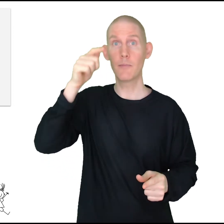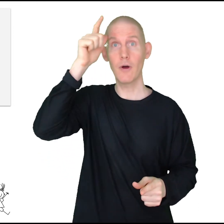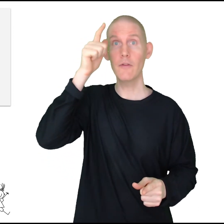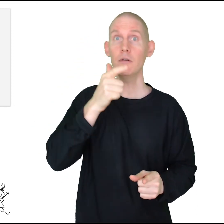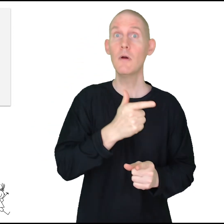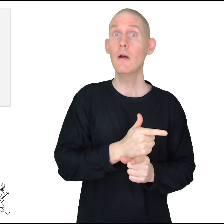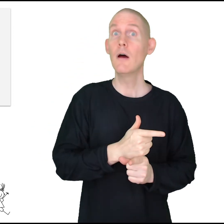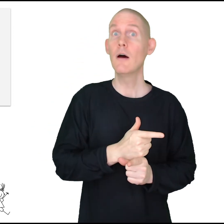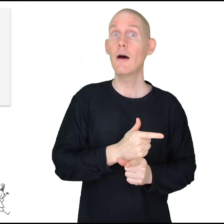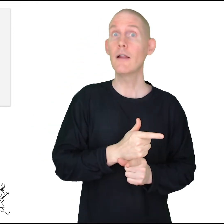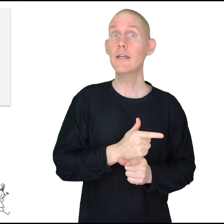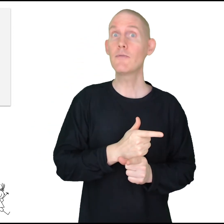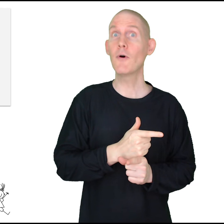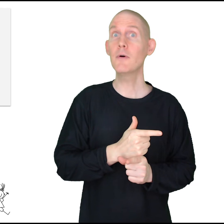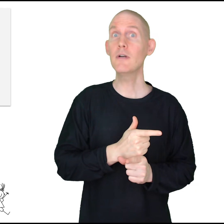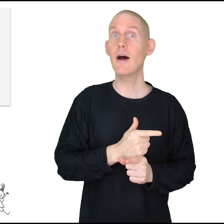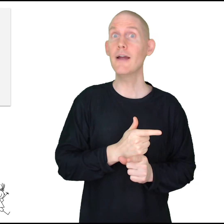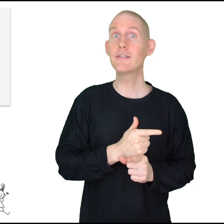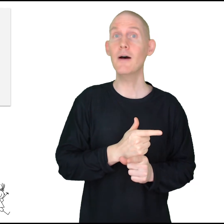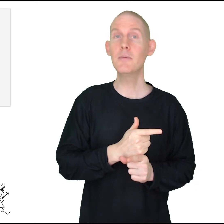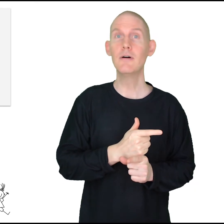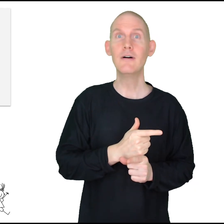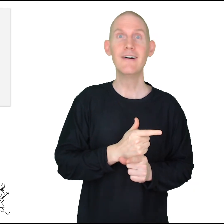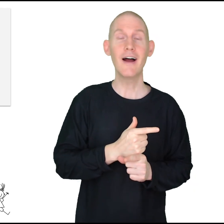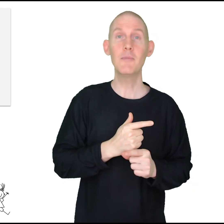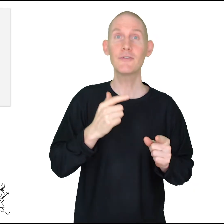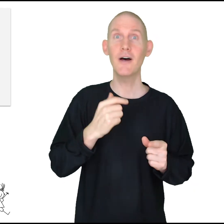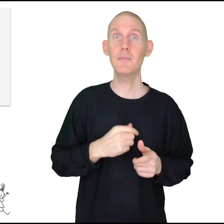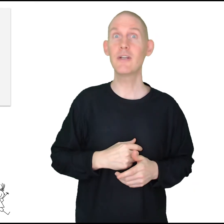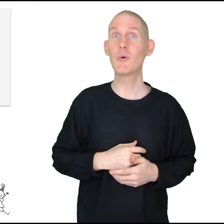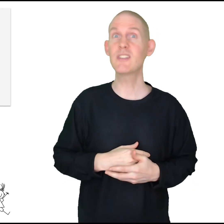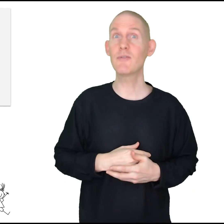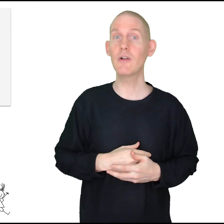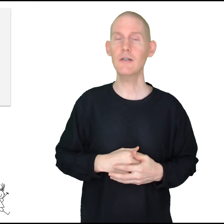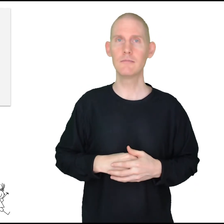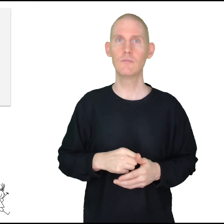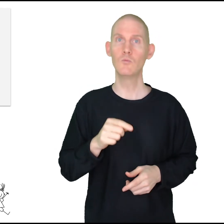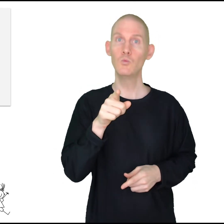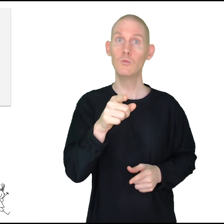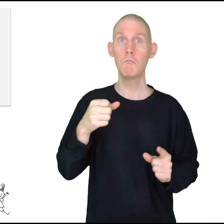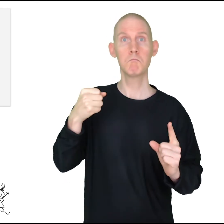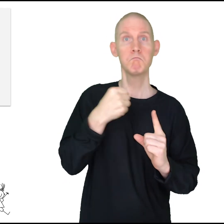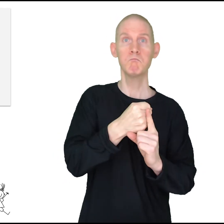brother, I lean forward, eyes up, eyebrows up, inquisitive look.